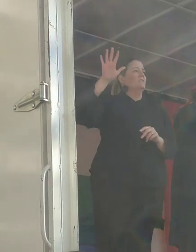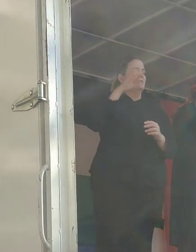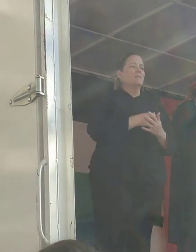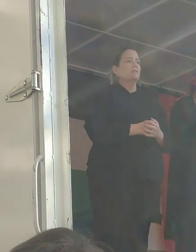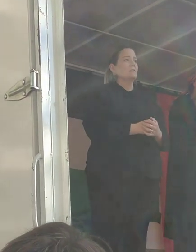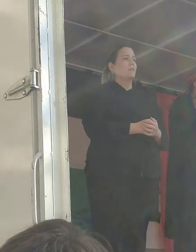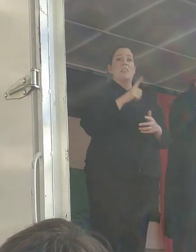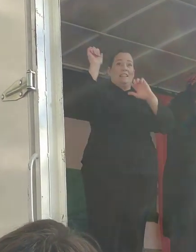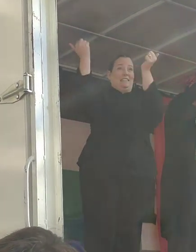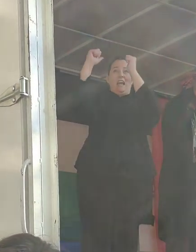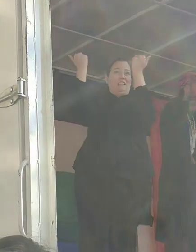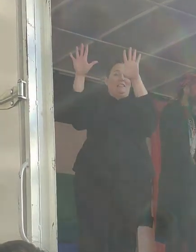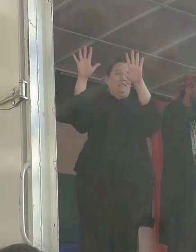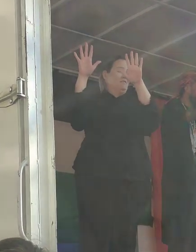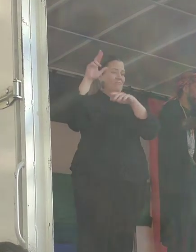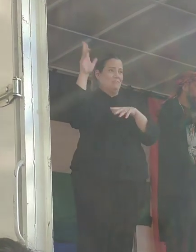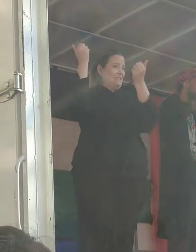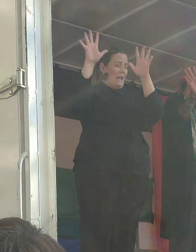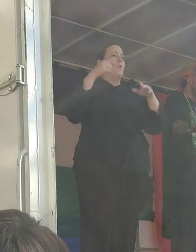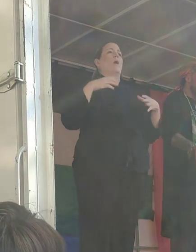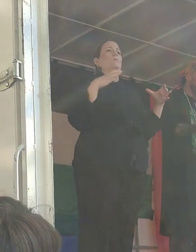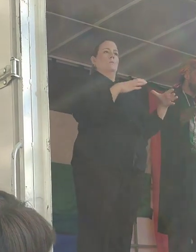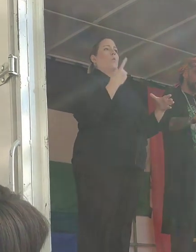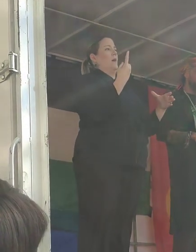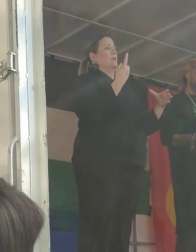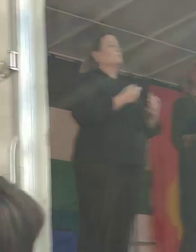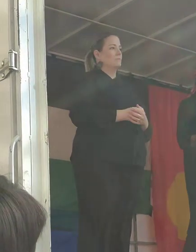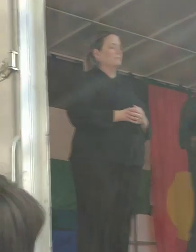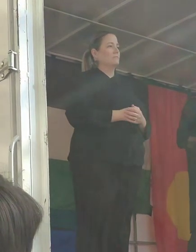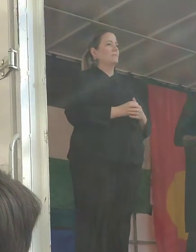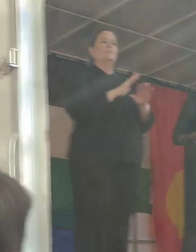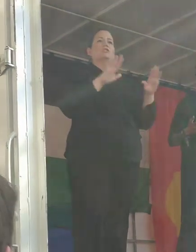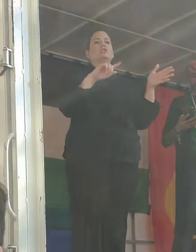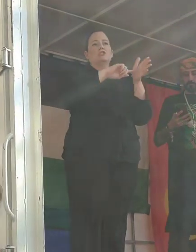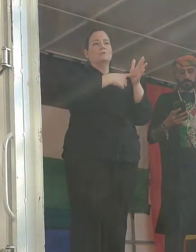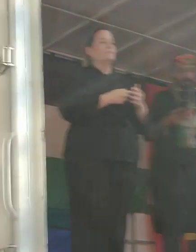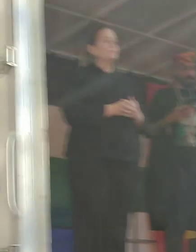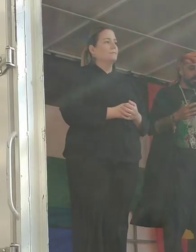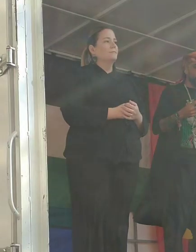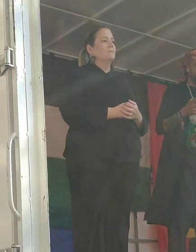entity. They are done. We are one and they are done. End of the story. That's it.